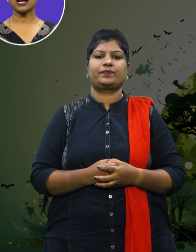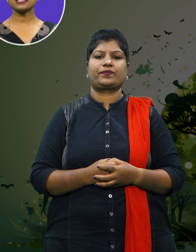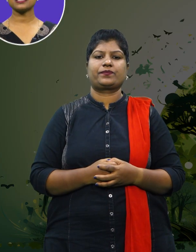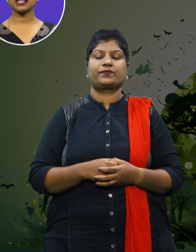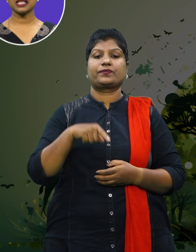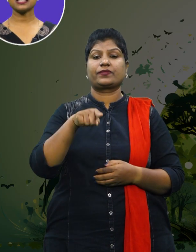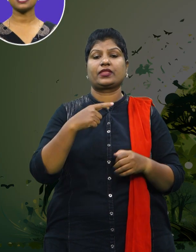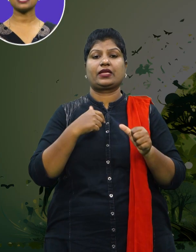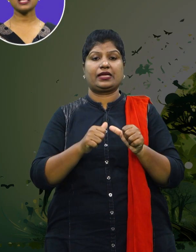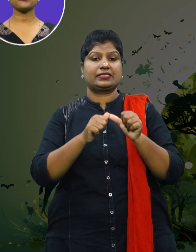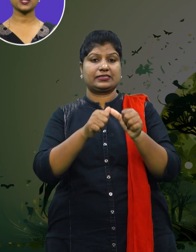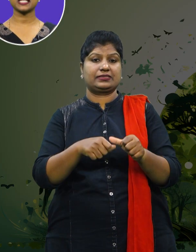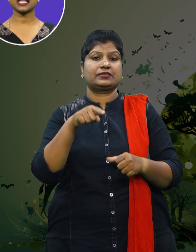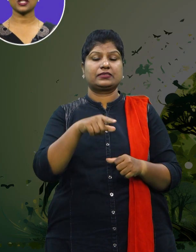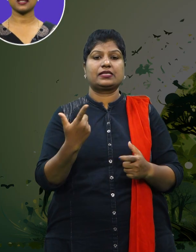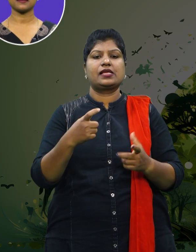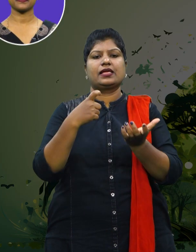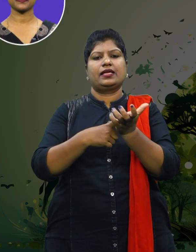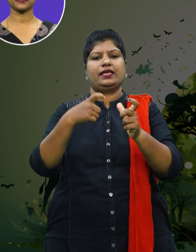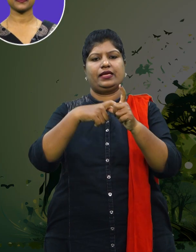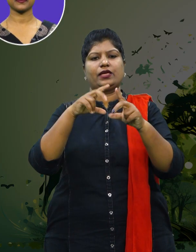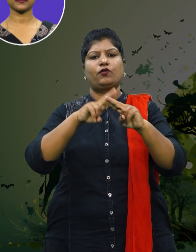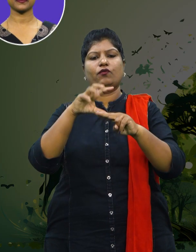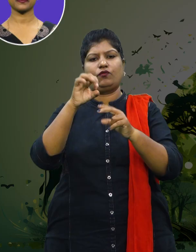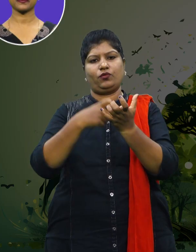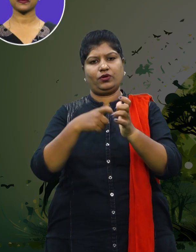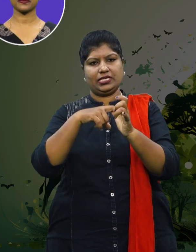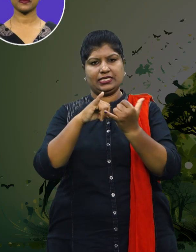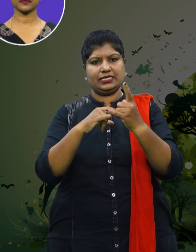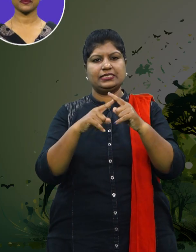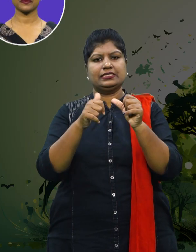The answer is reforestation.